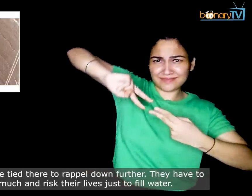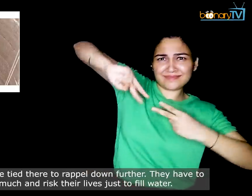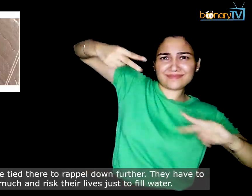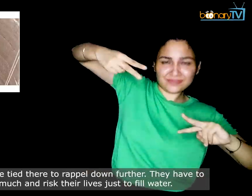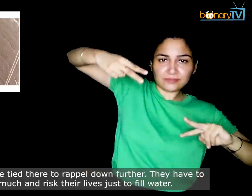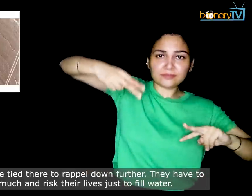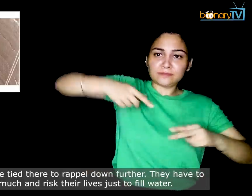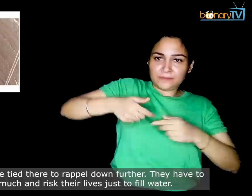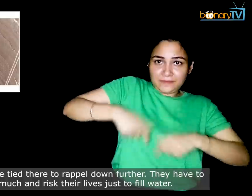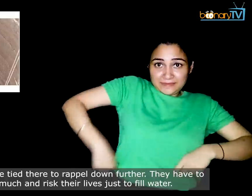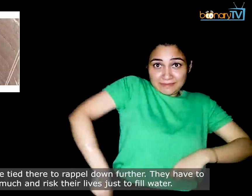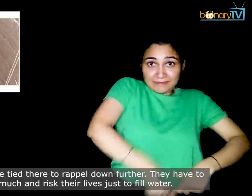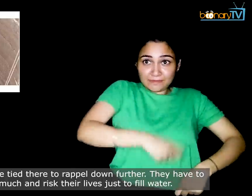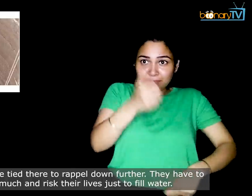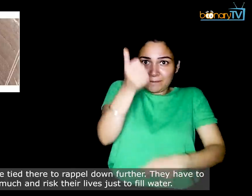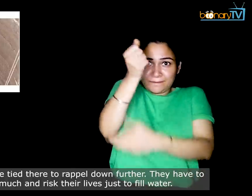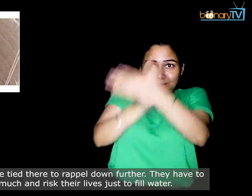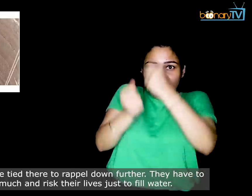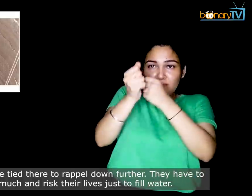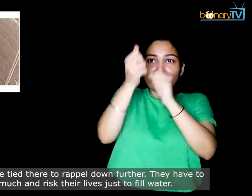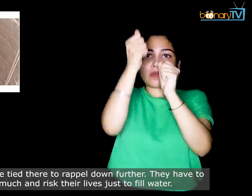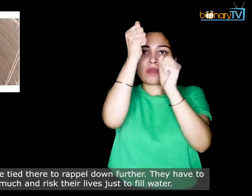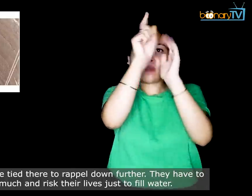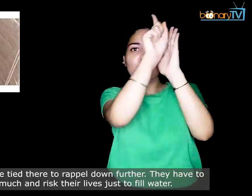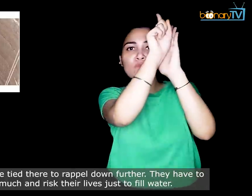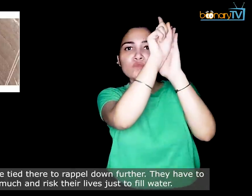the rope tied there to rappel down further.